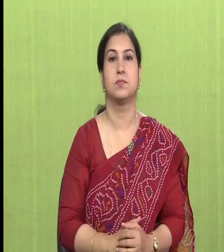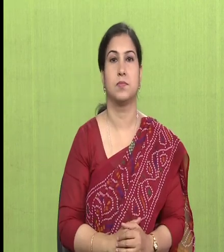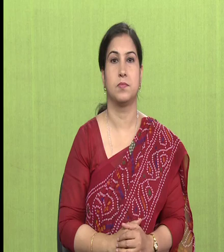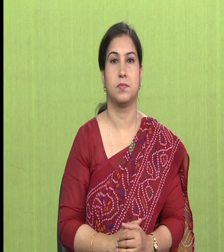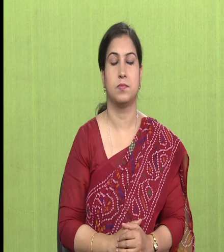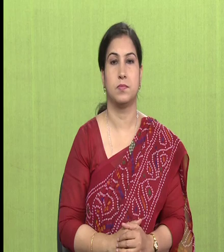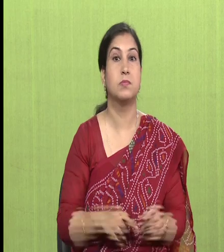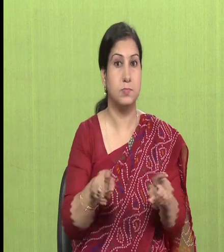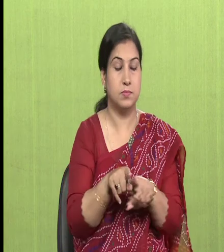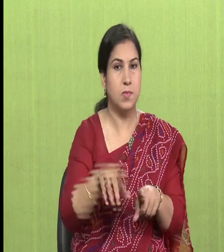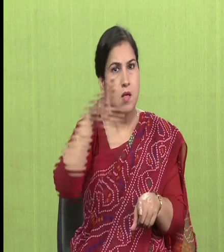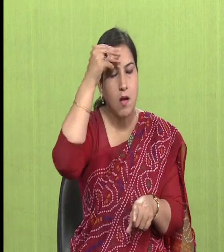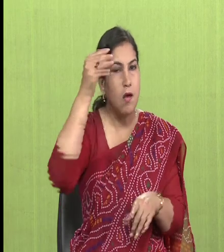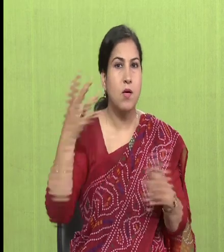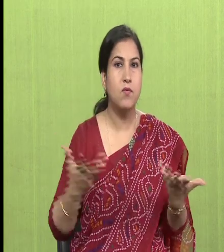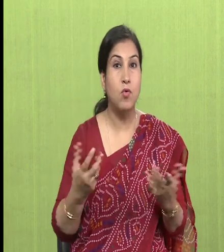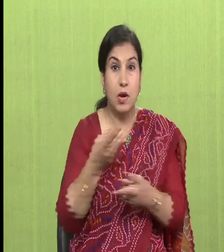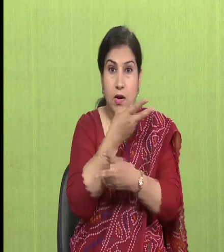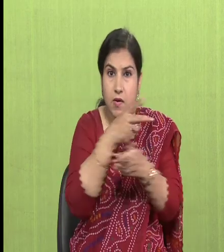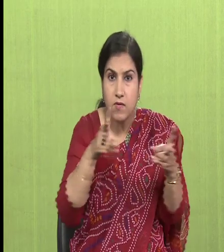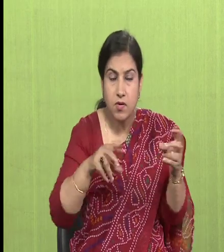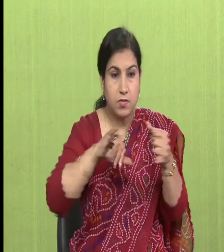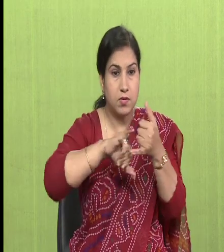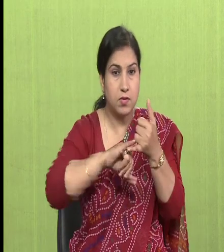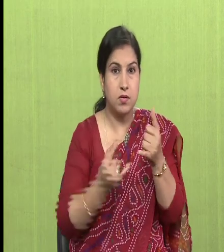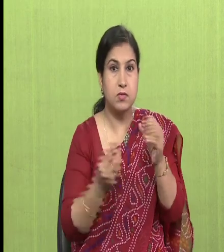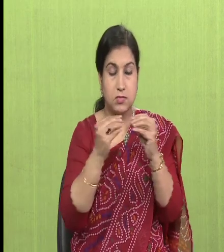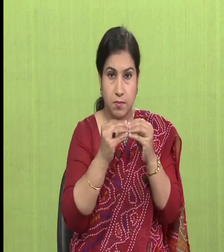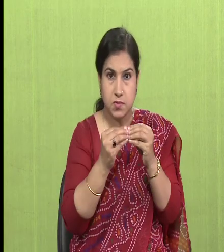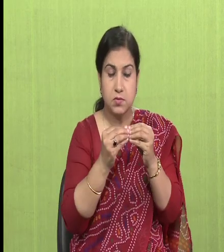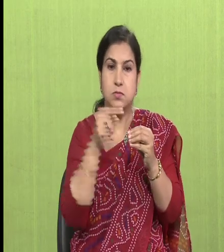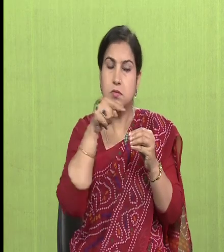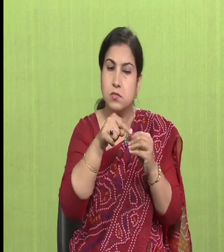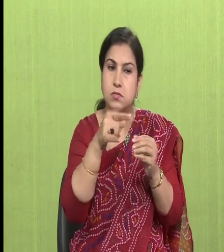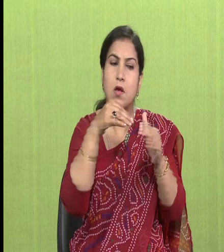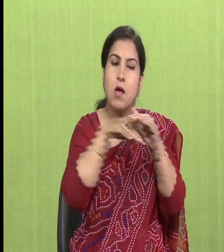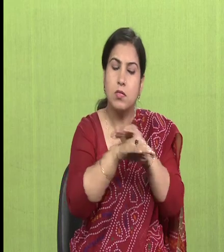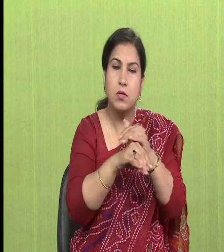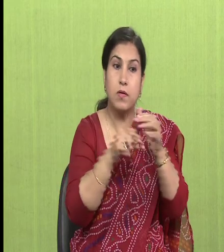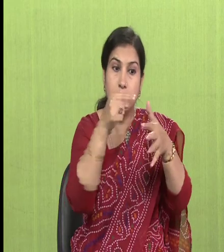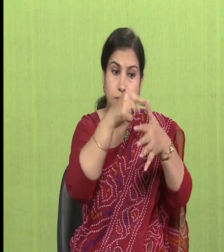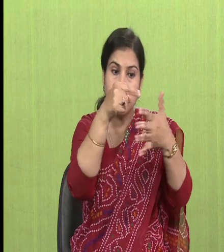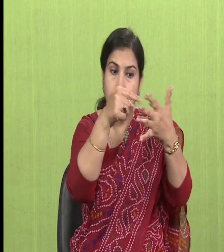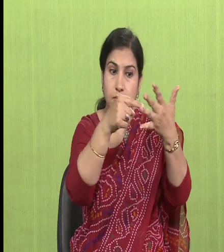We also learnt about the different subjects that come under social science,